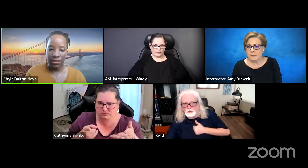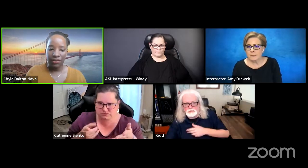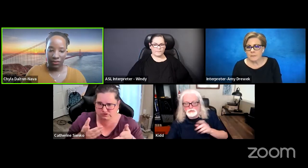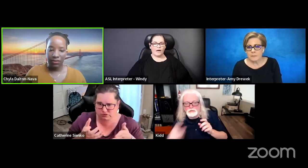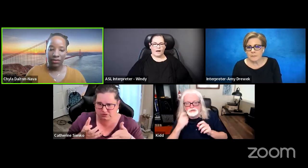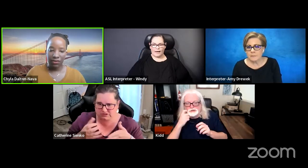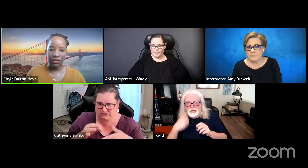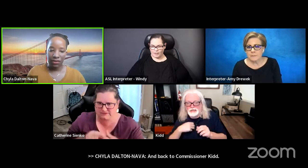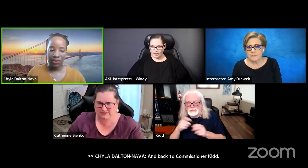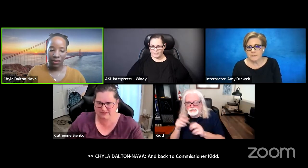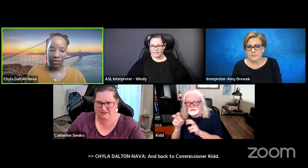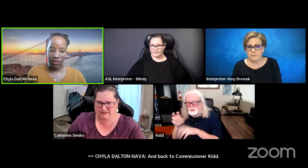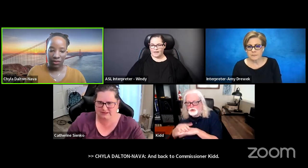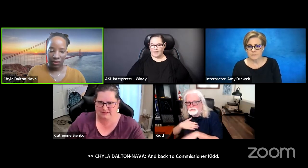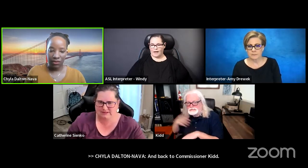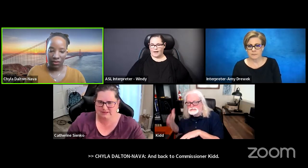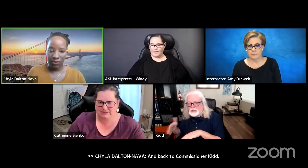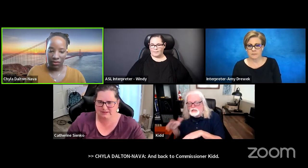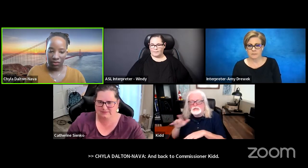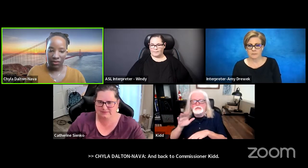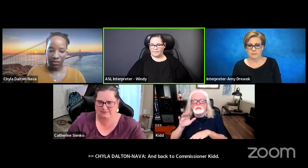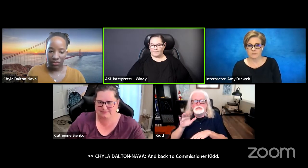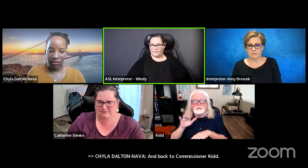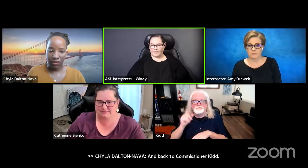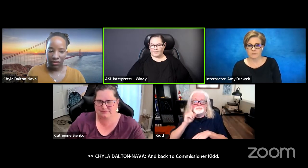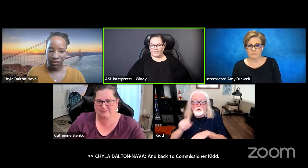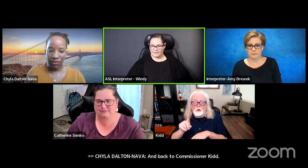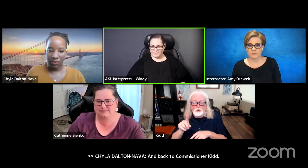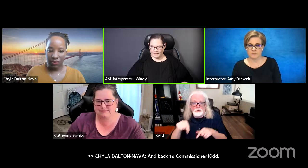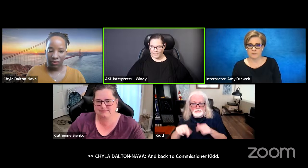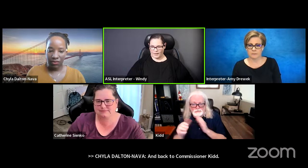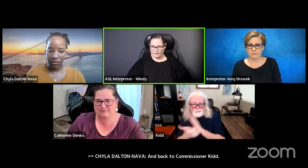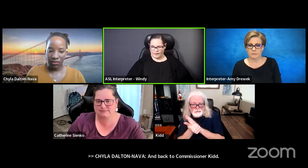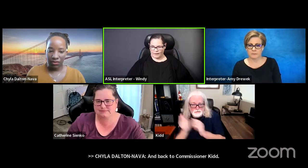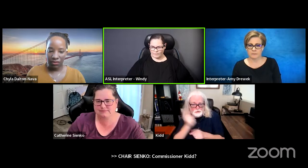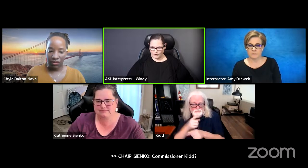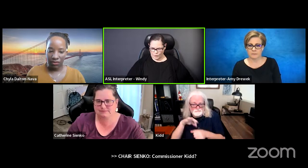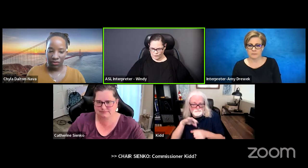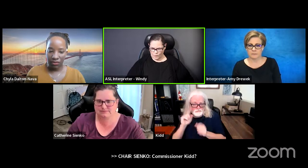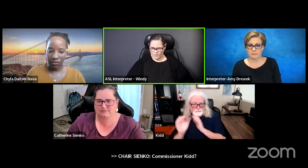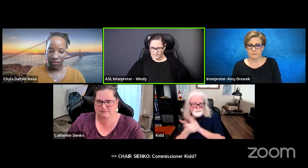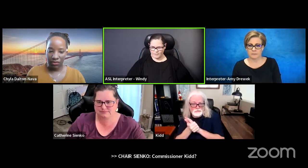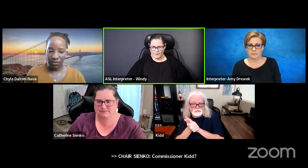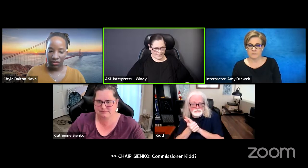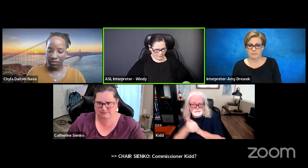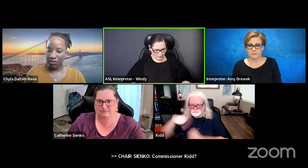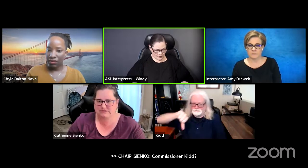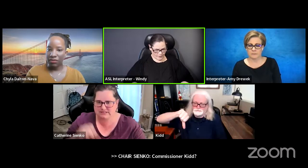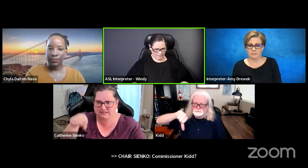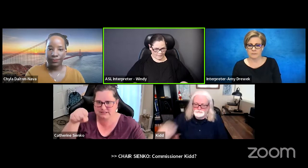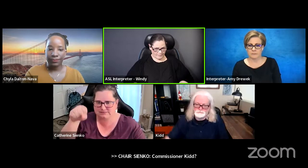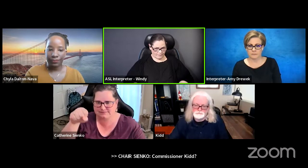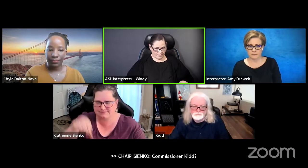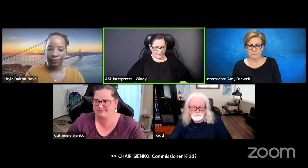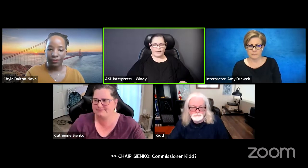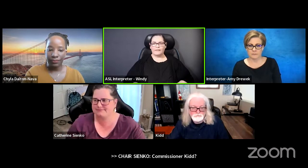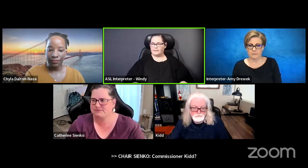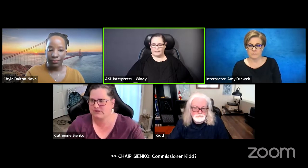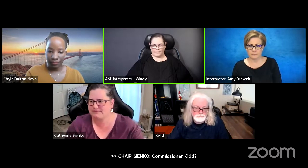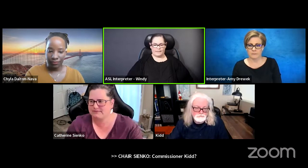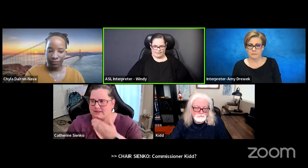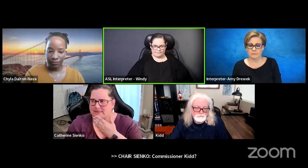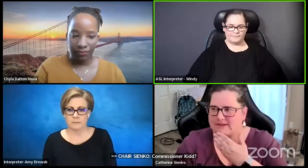Okay, there. I apologize. I had something going on. So for this amendment, I'm voting for the amendment,